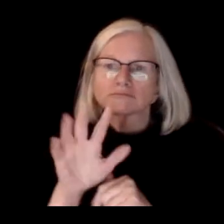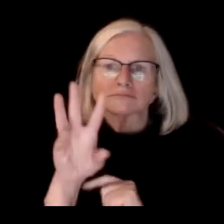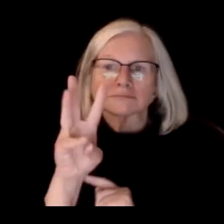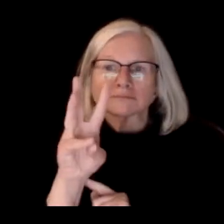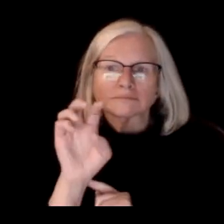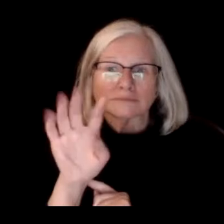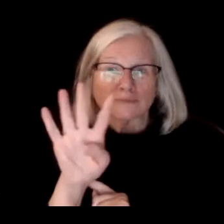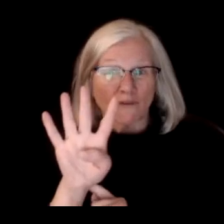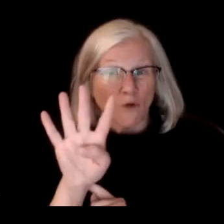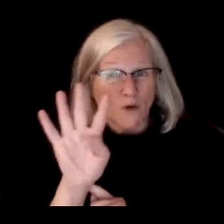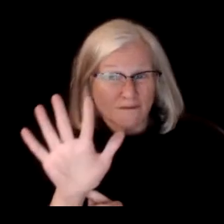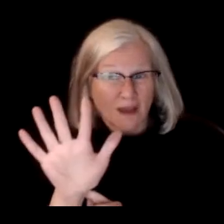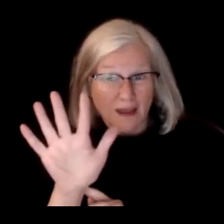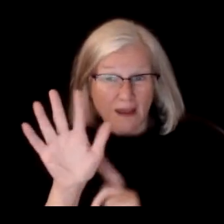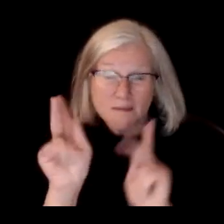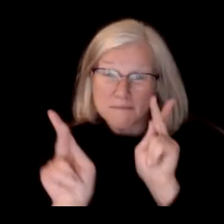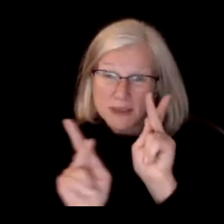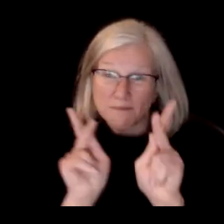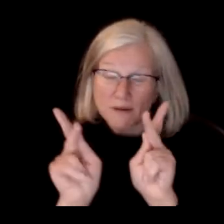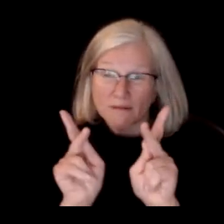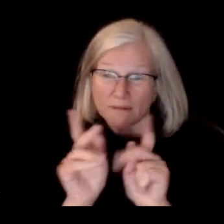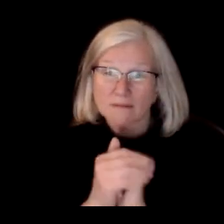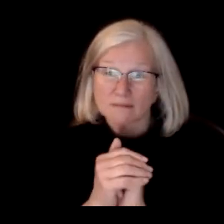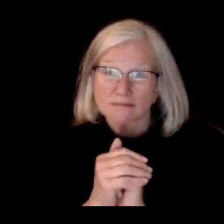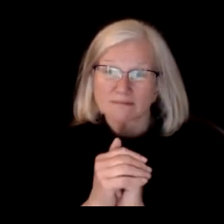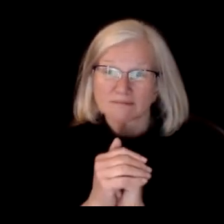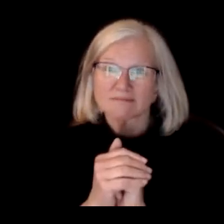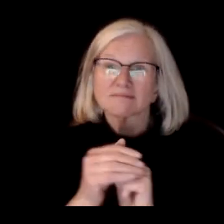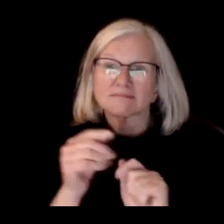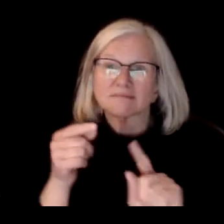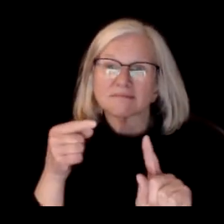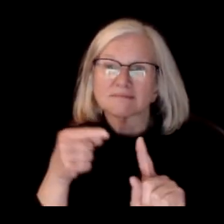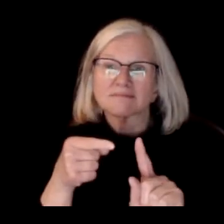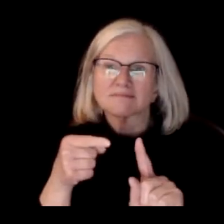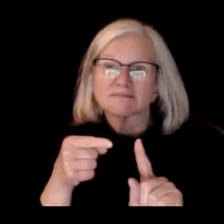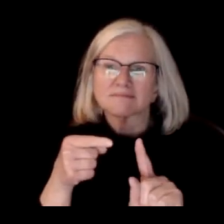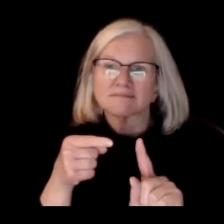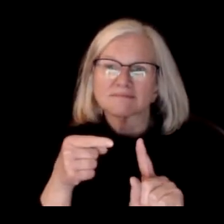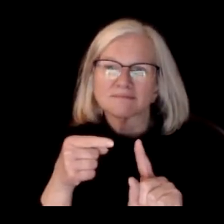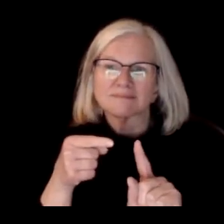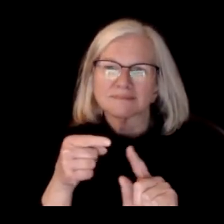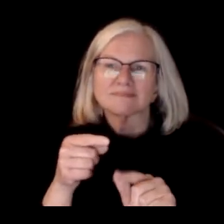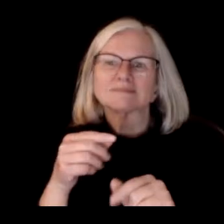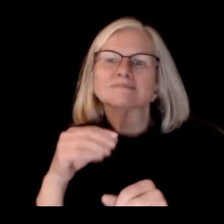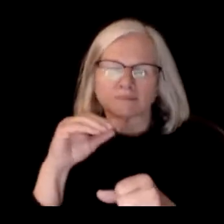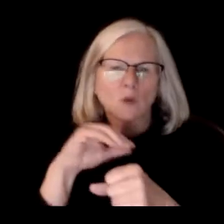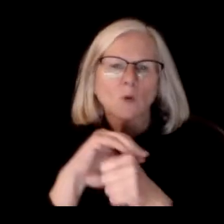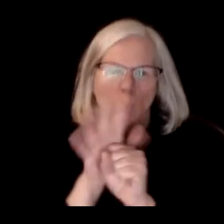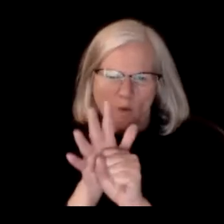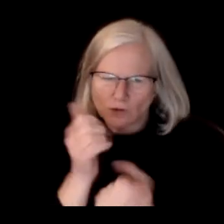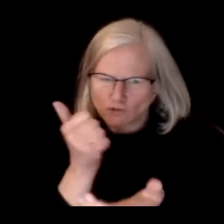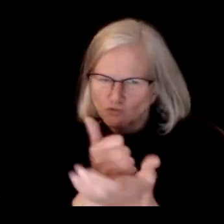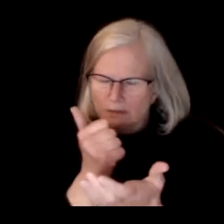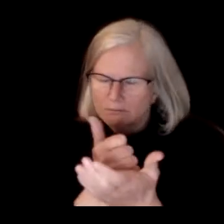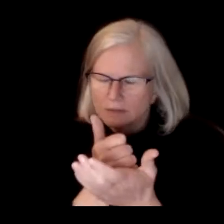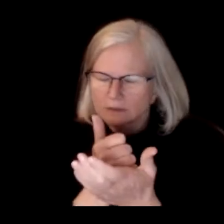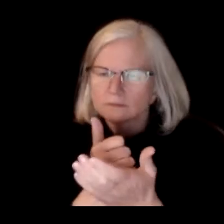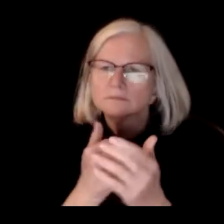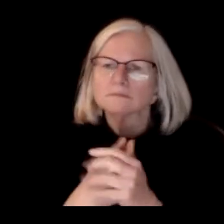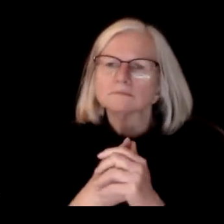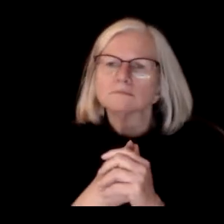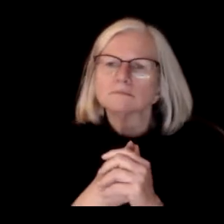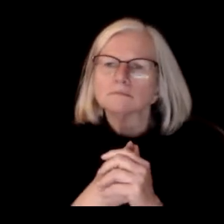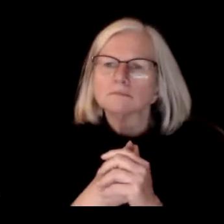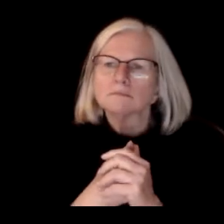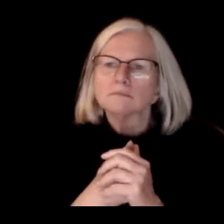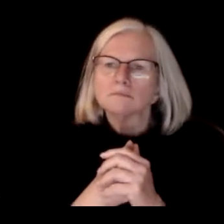for COVID-19 specifically. Of those, 131 are in intensive care. The 7-day rolling